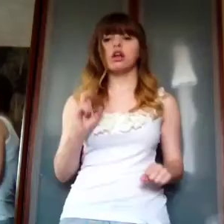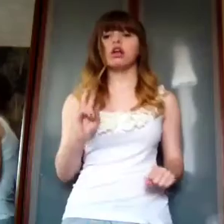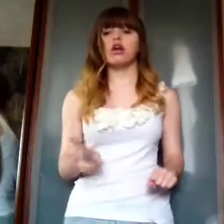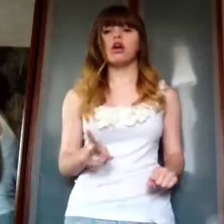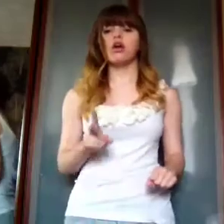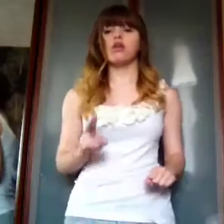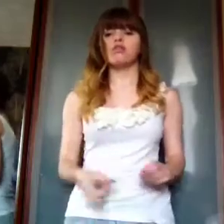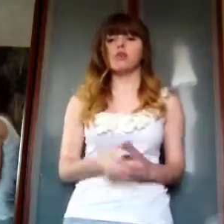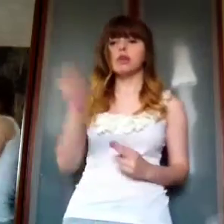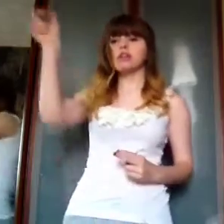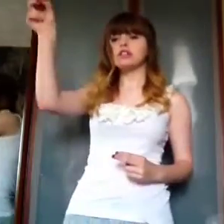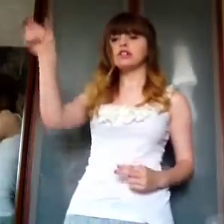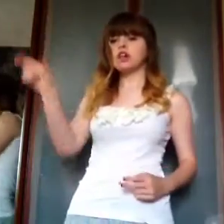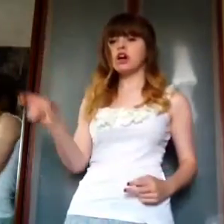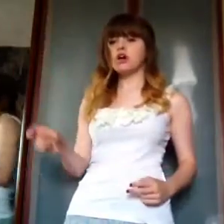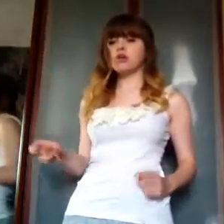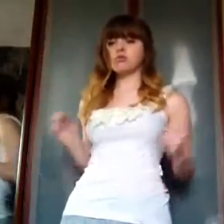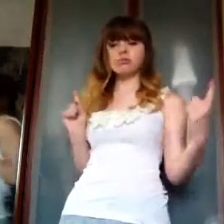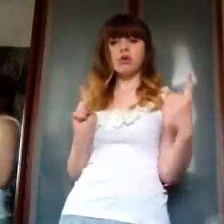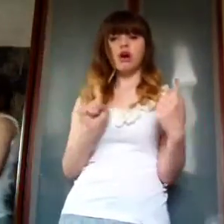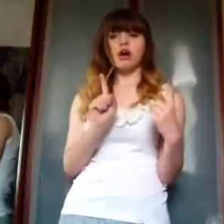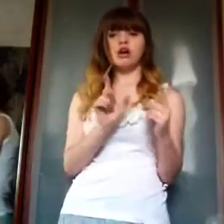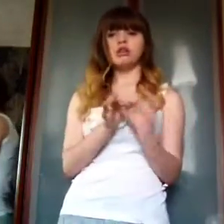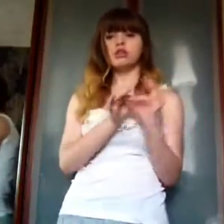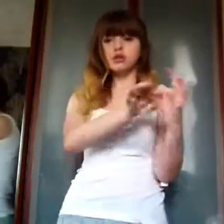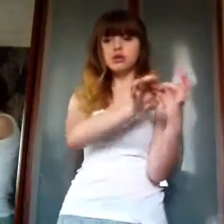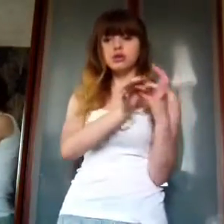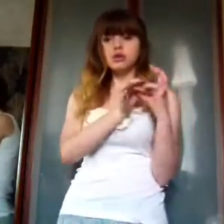over with someone new